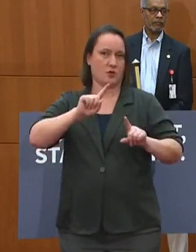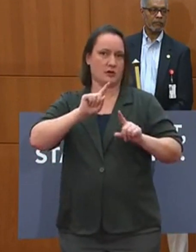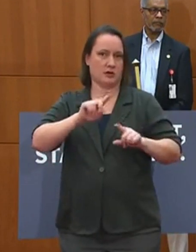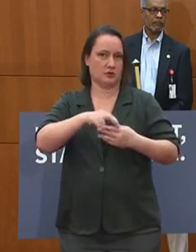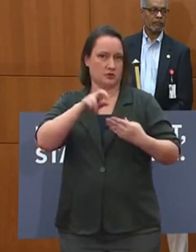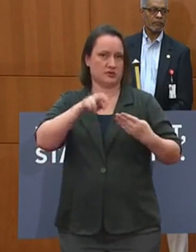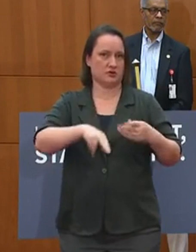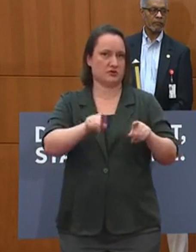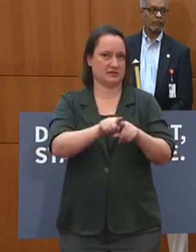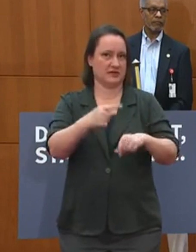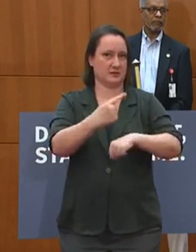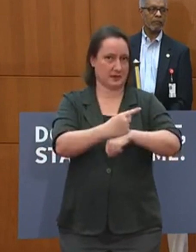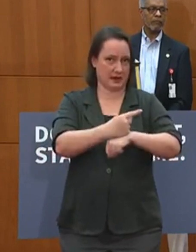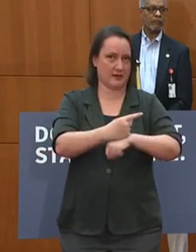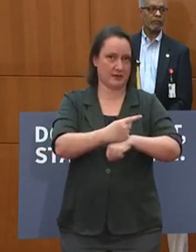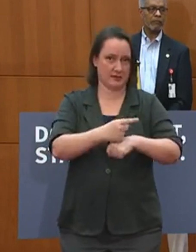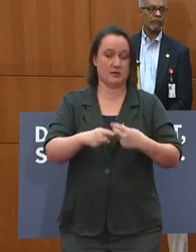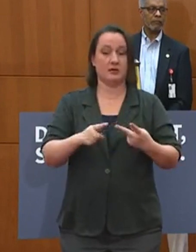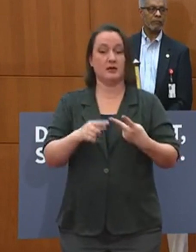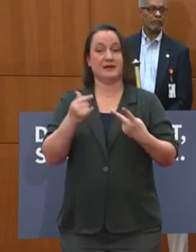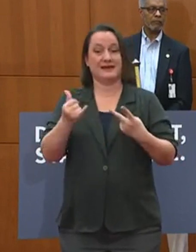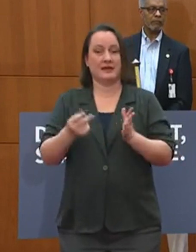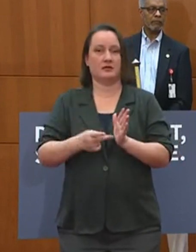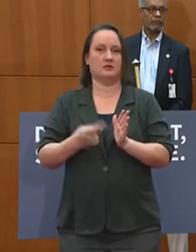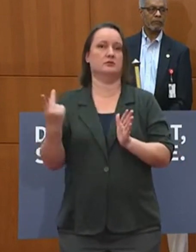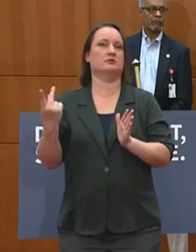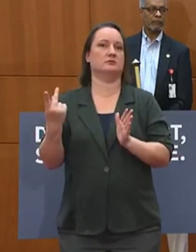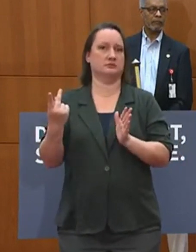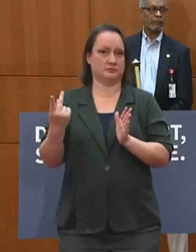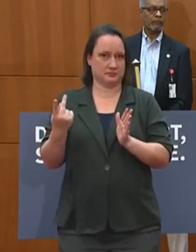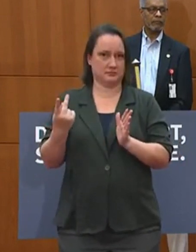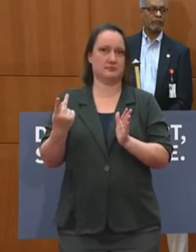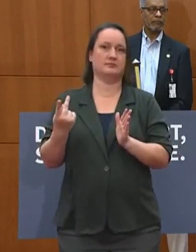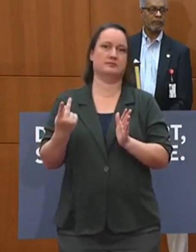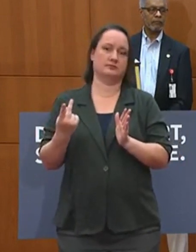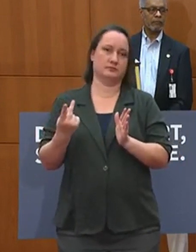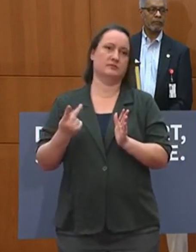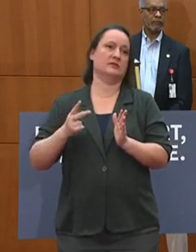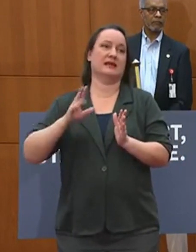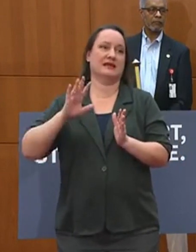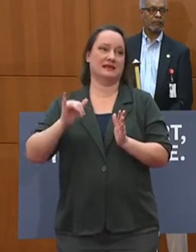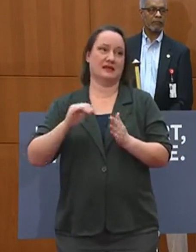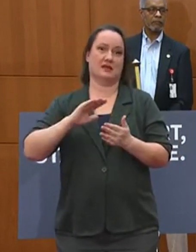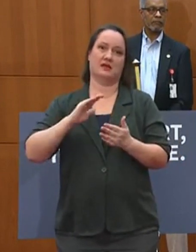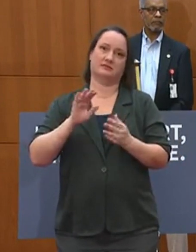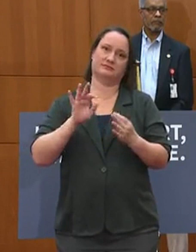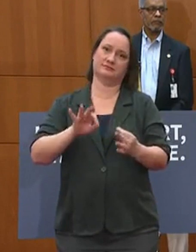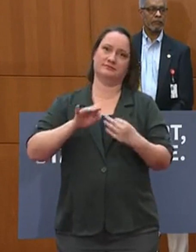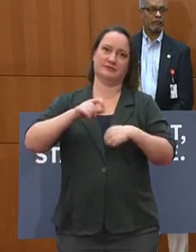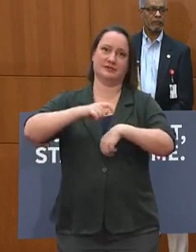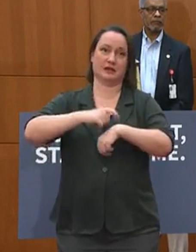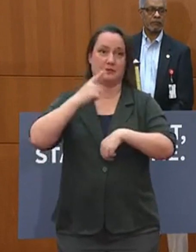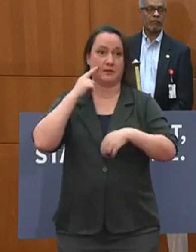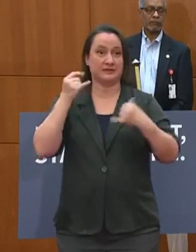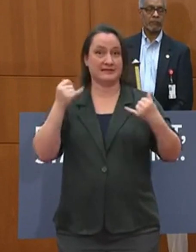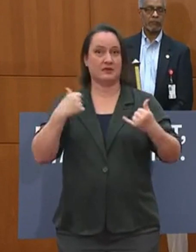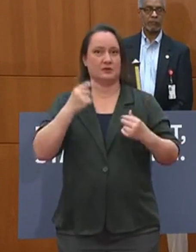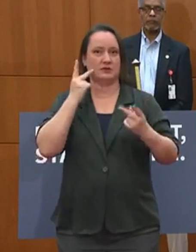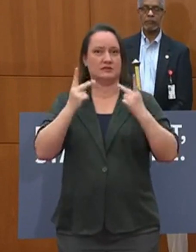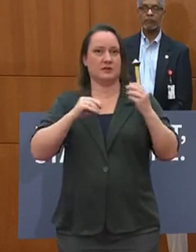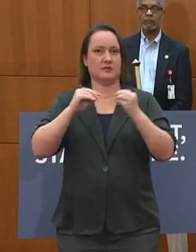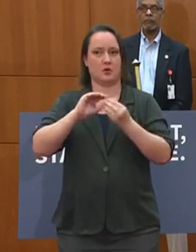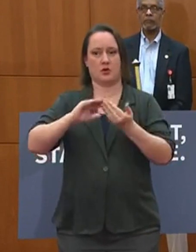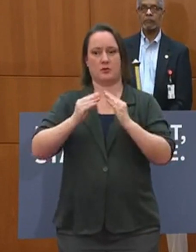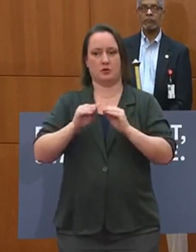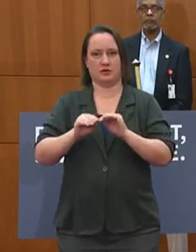results same day. And now we have doubled that capacity, which came timely in the fact that we're seeing more